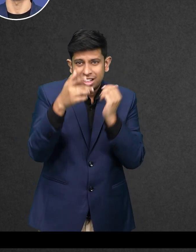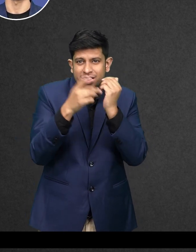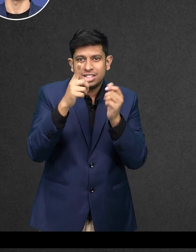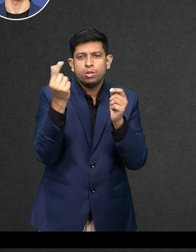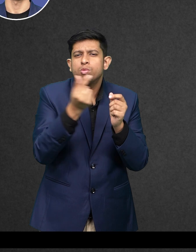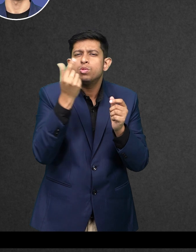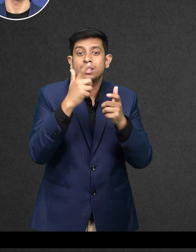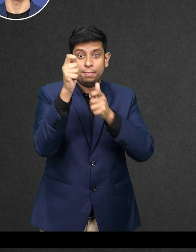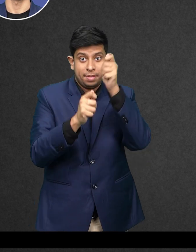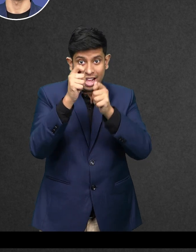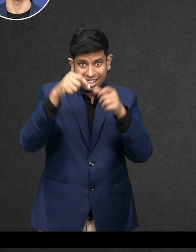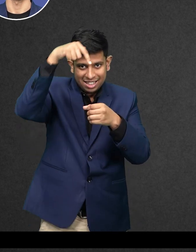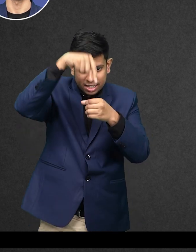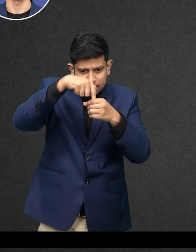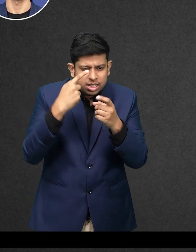milk.